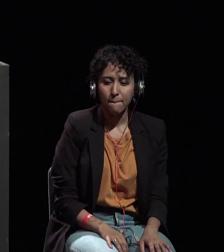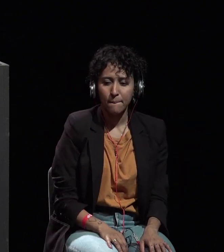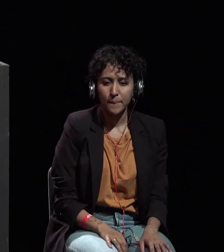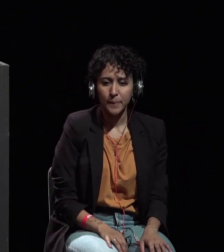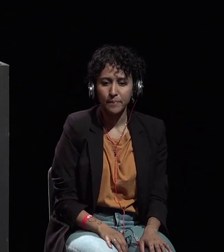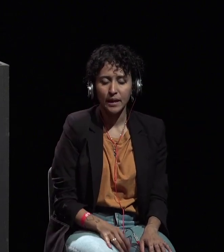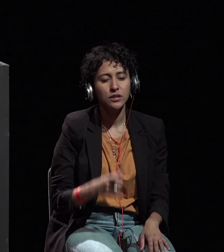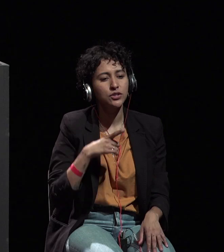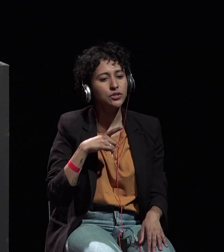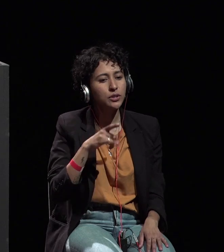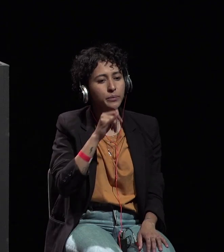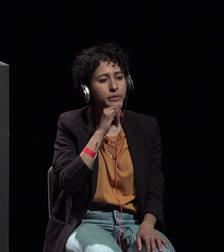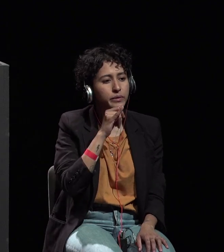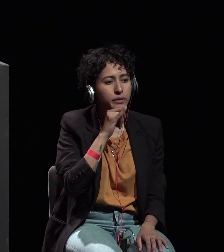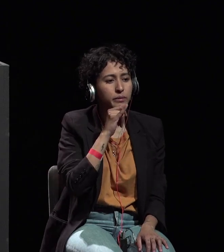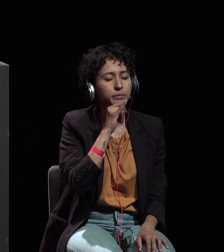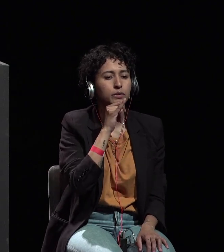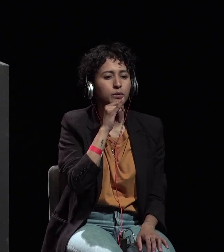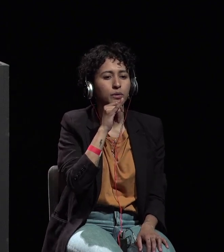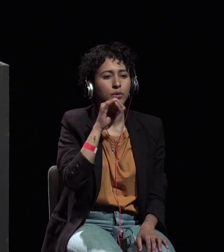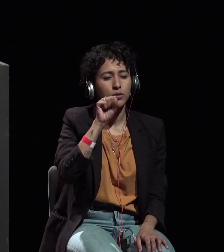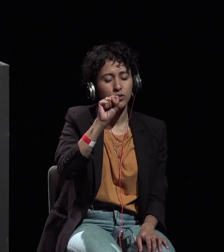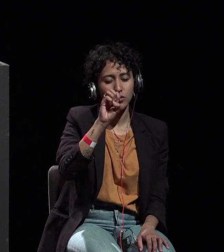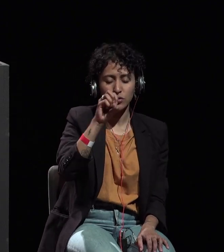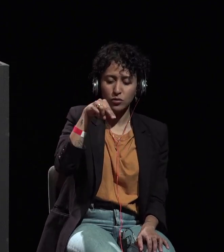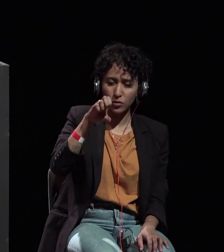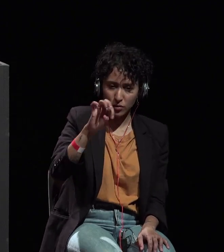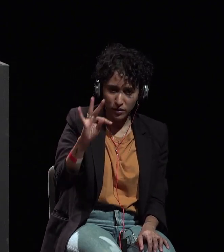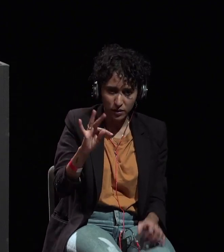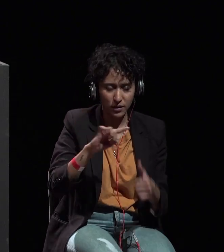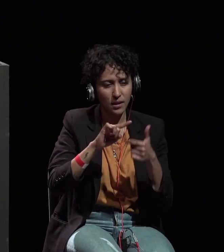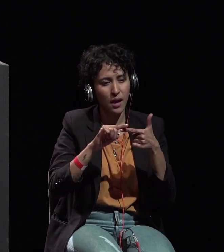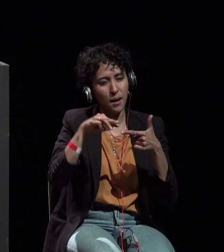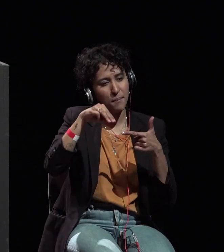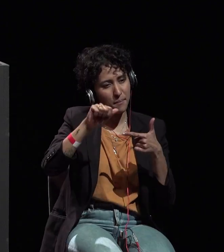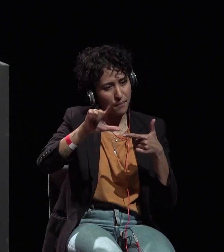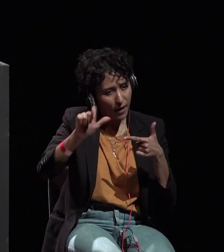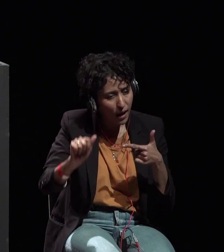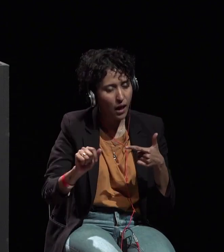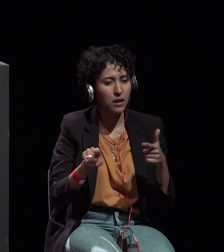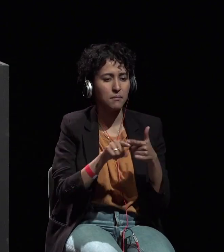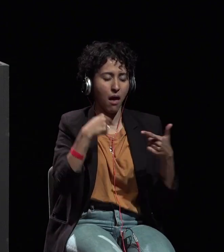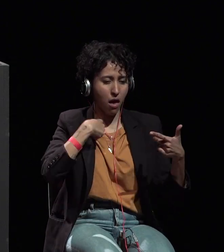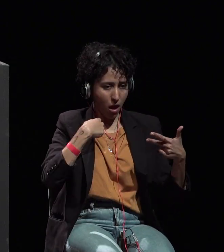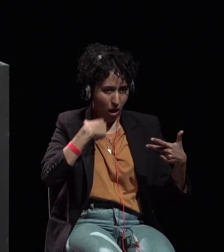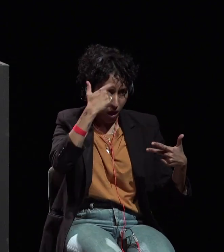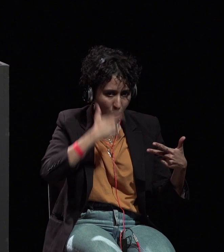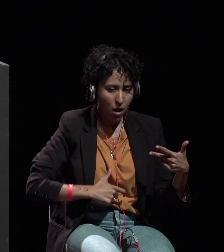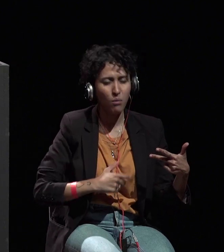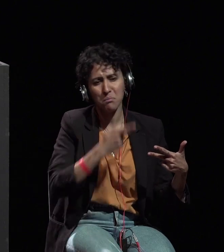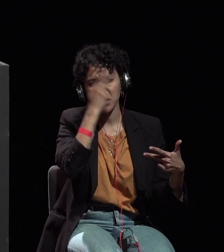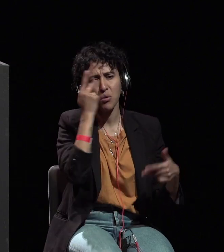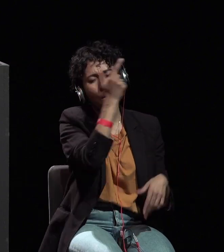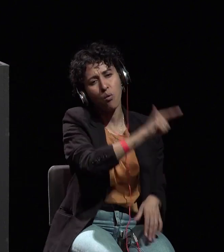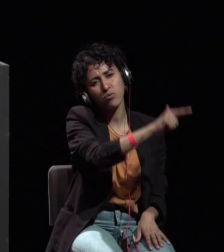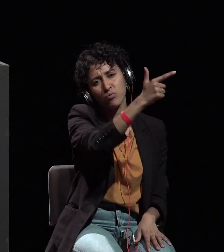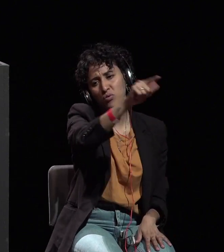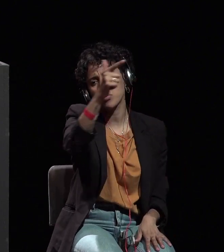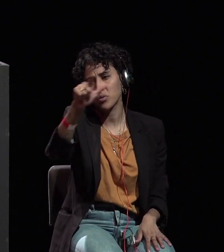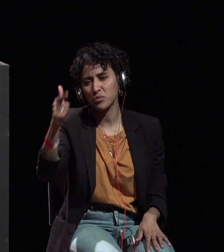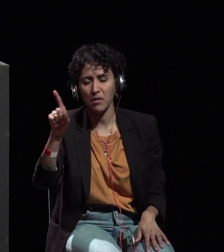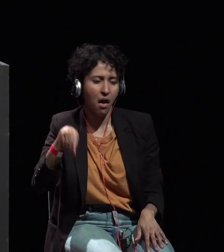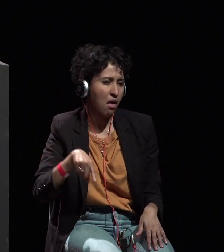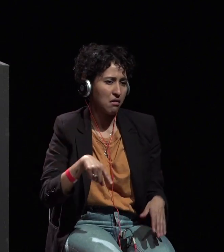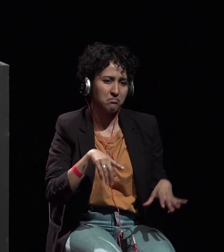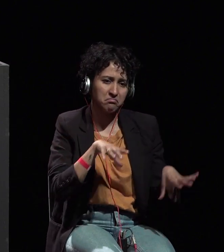8 others, a mix of scholars, curators, and students, and a pastor of indigenous settler descent. And